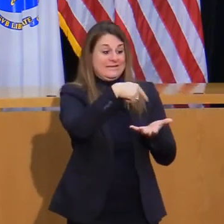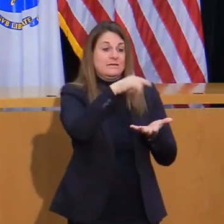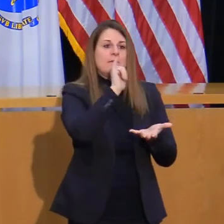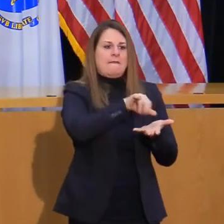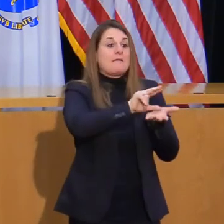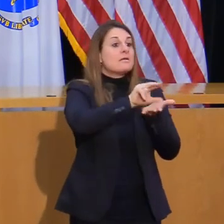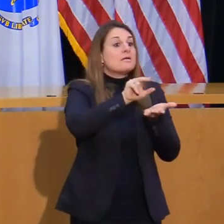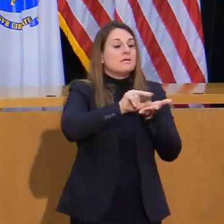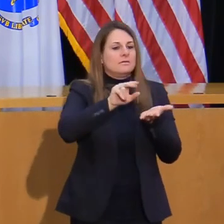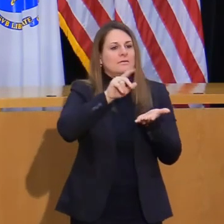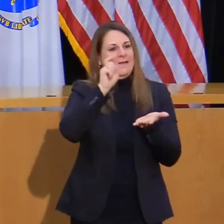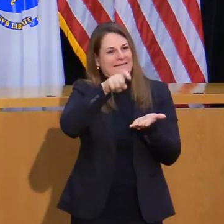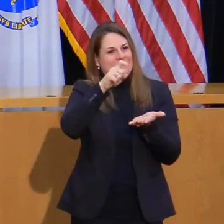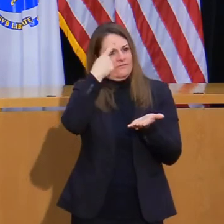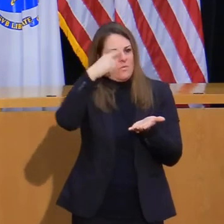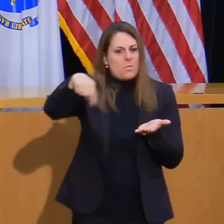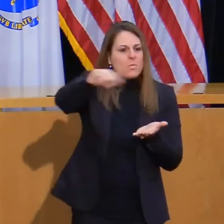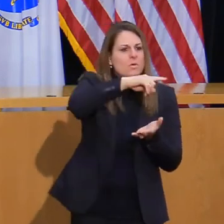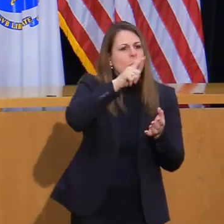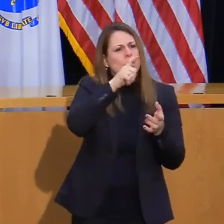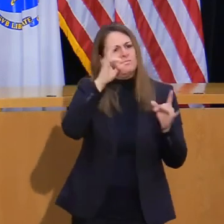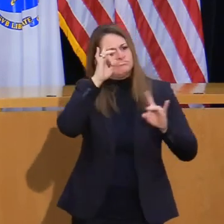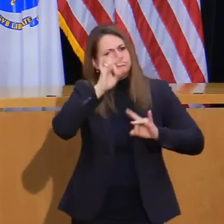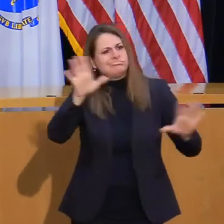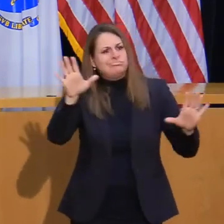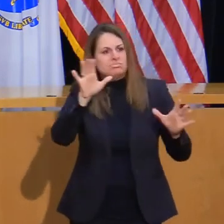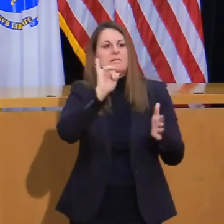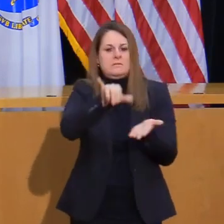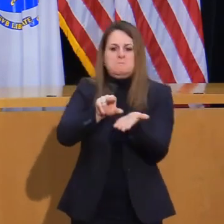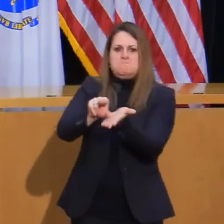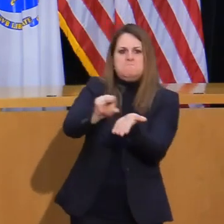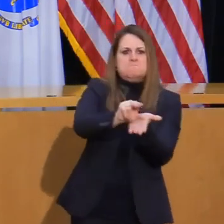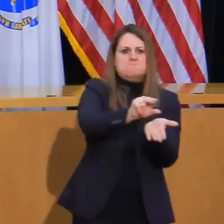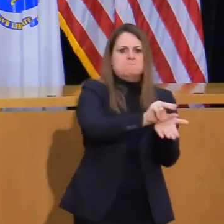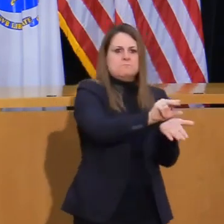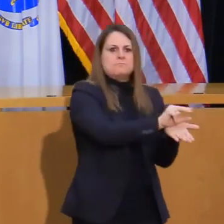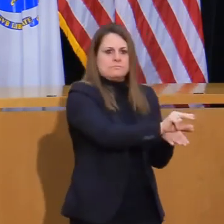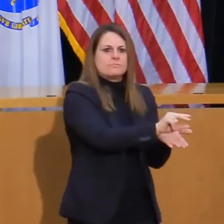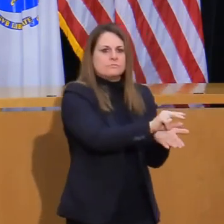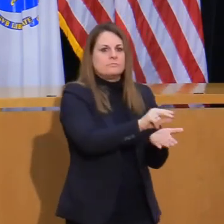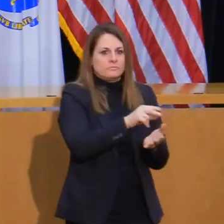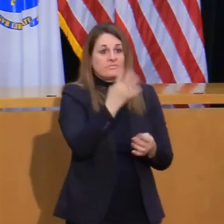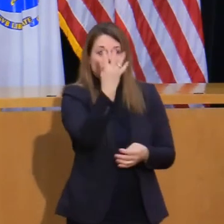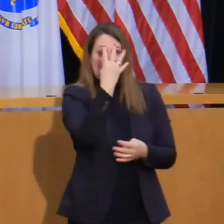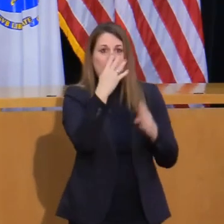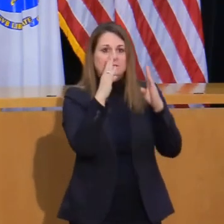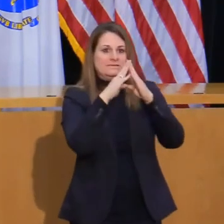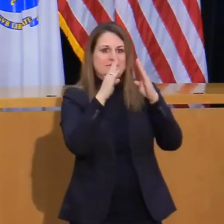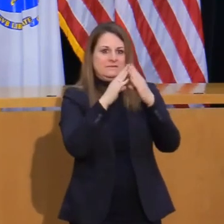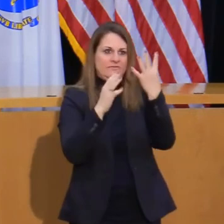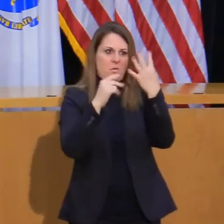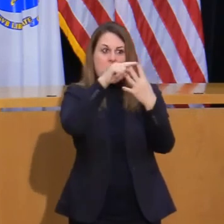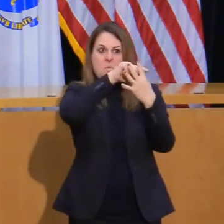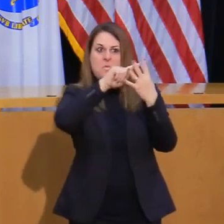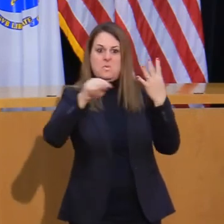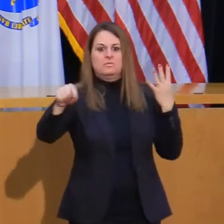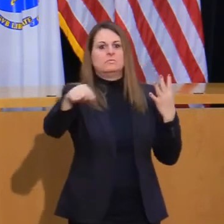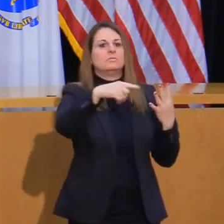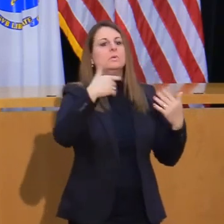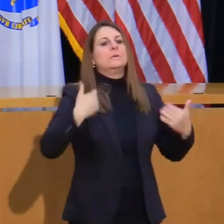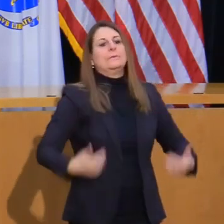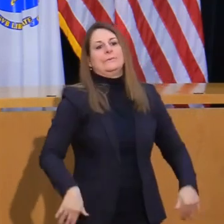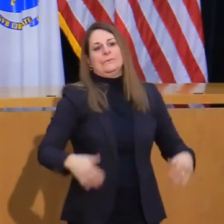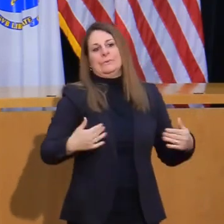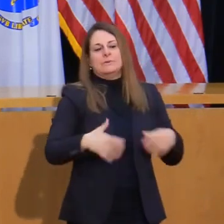are today announcing that the Commonwealth will allocate more funding to the 4 communities that were left behind by